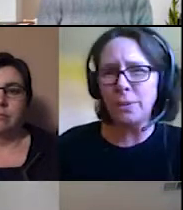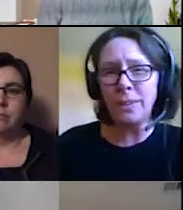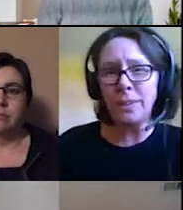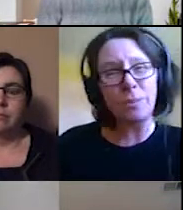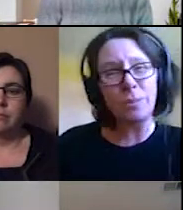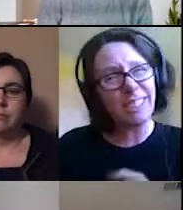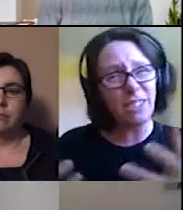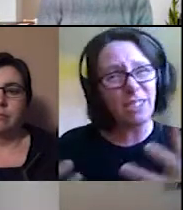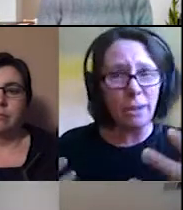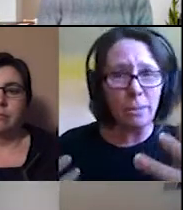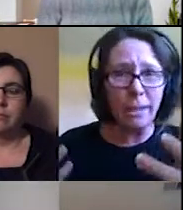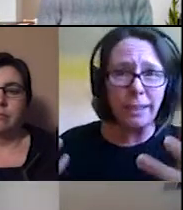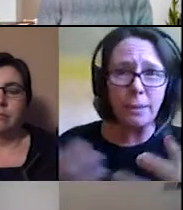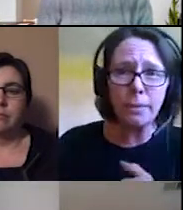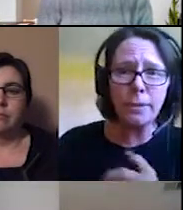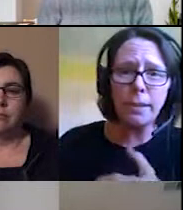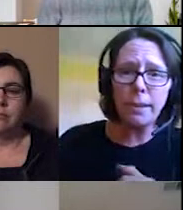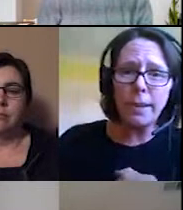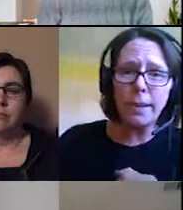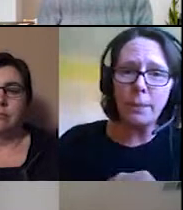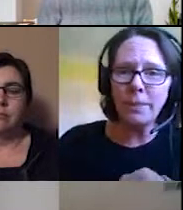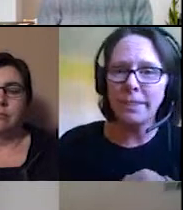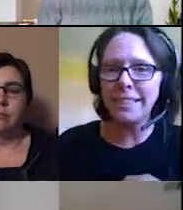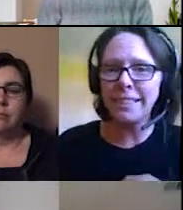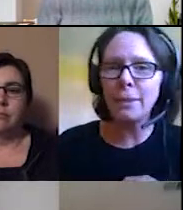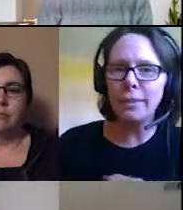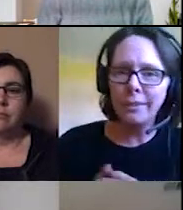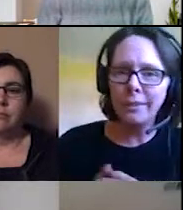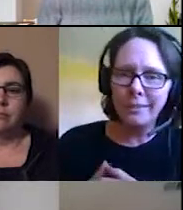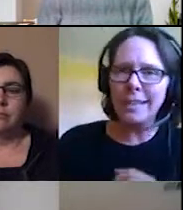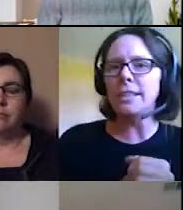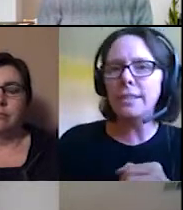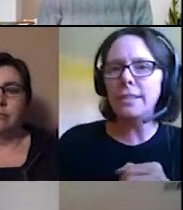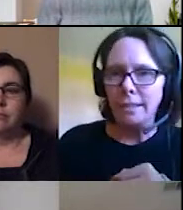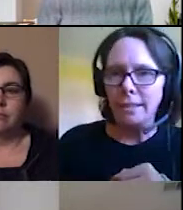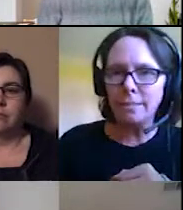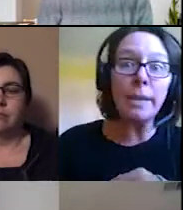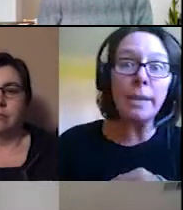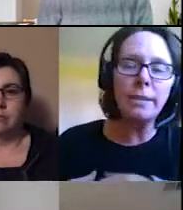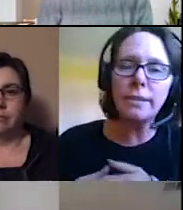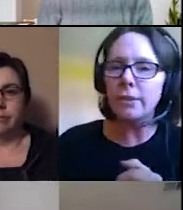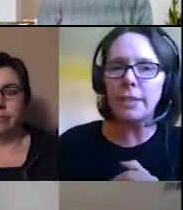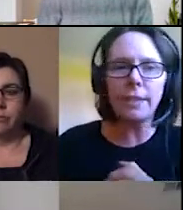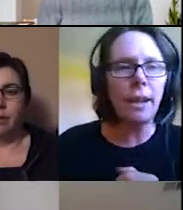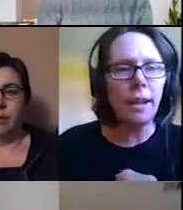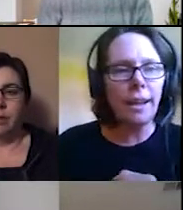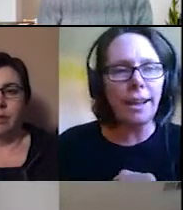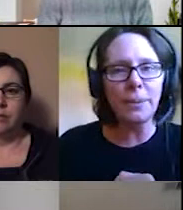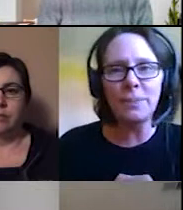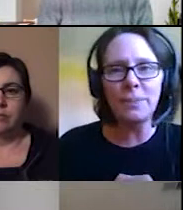I don't know about anyone else, but I actually don't see many emus. See a few echidnas and paddy melons here in